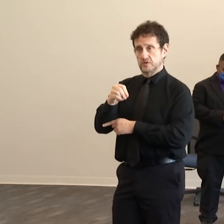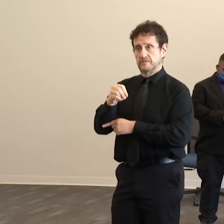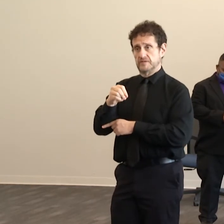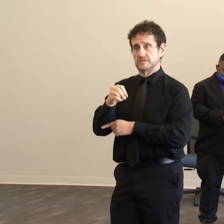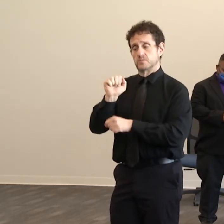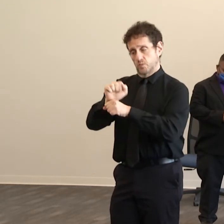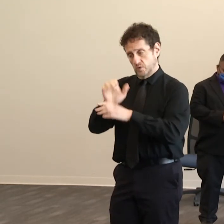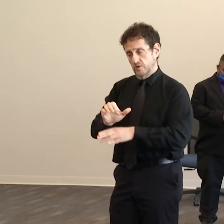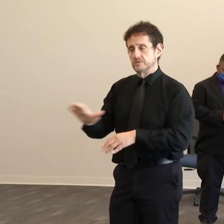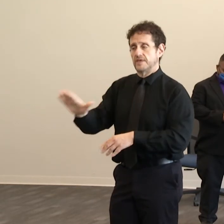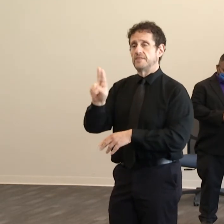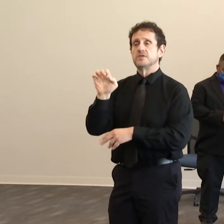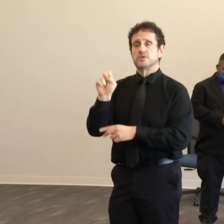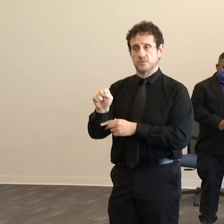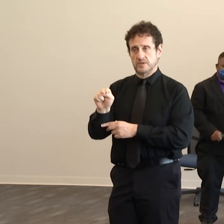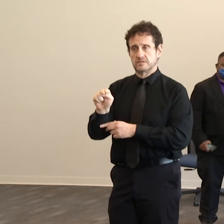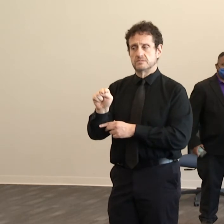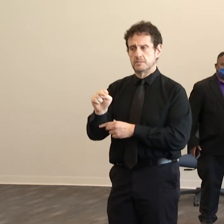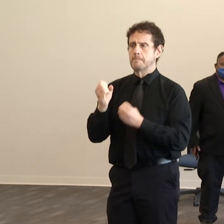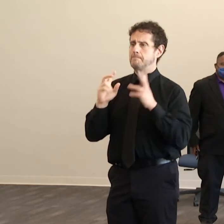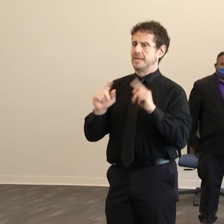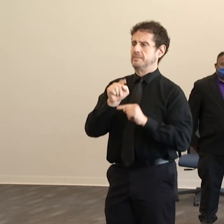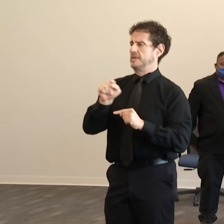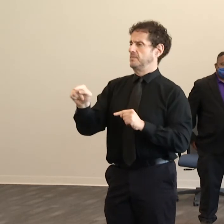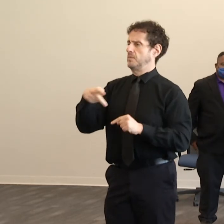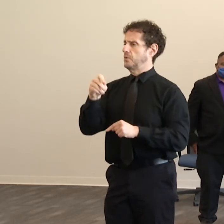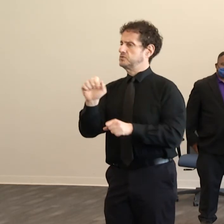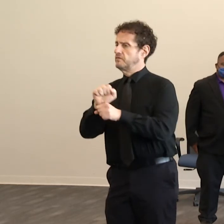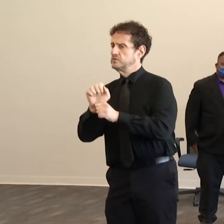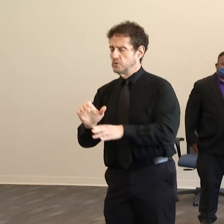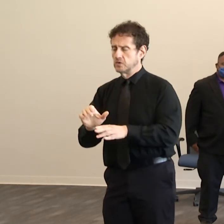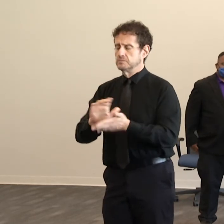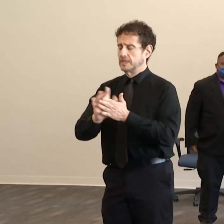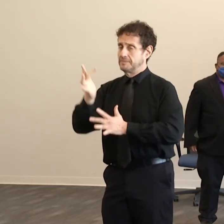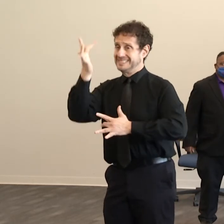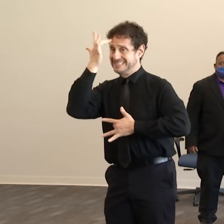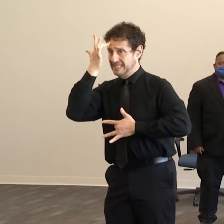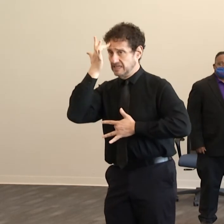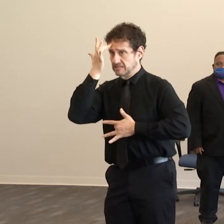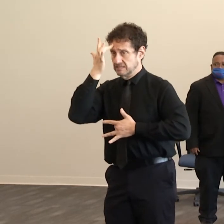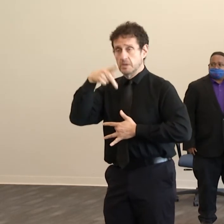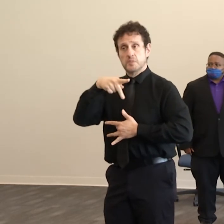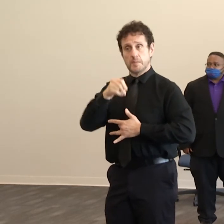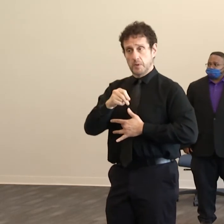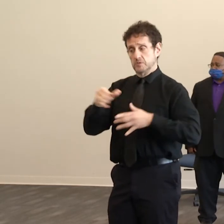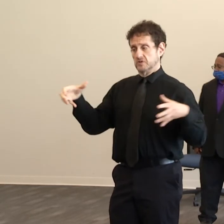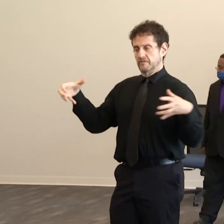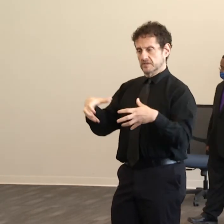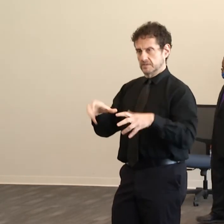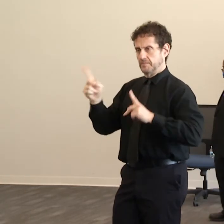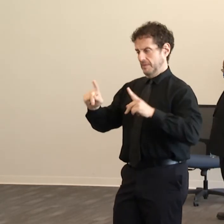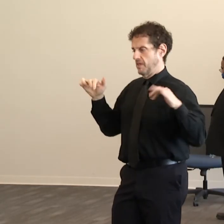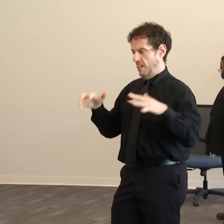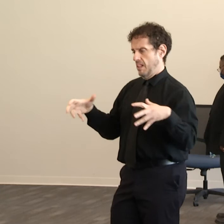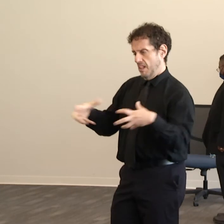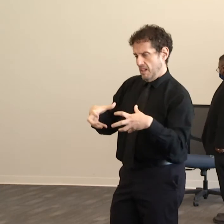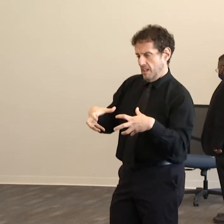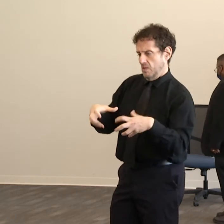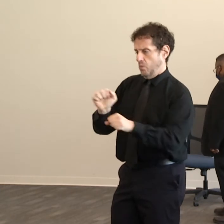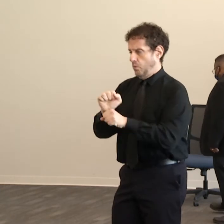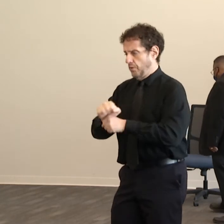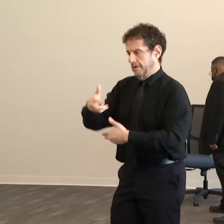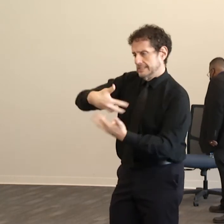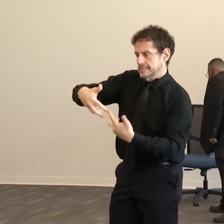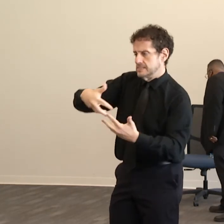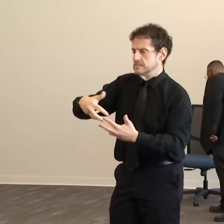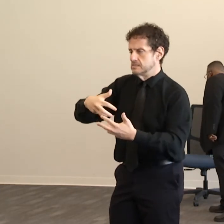same experience, there are a lot of people getting sick who work in close quarters in the postal offices. And we have to accommodate that,